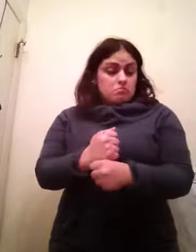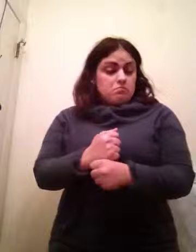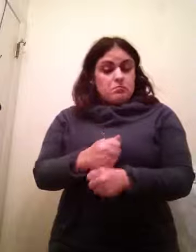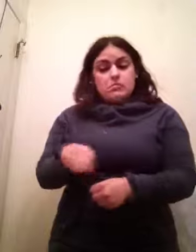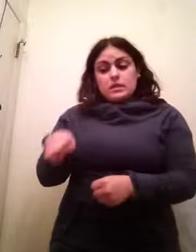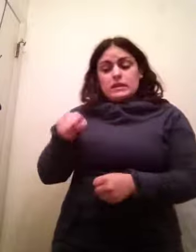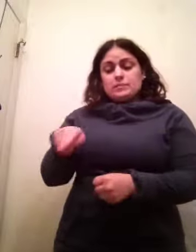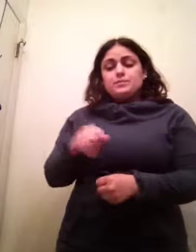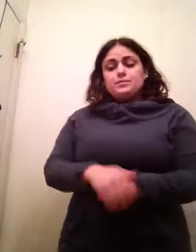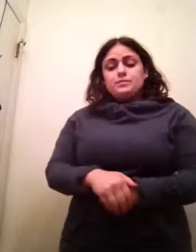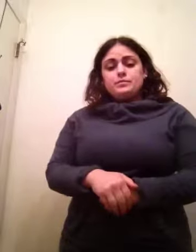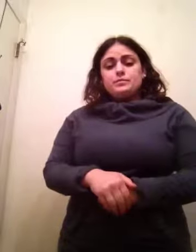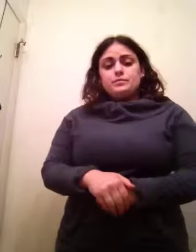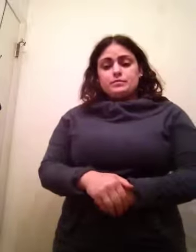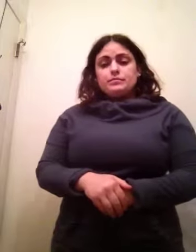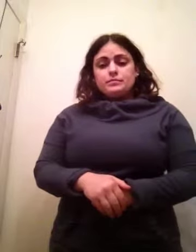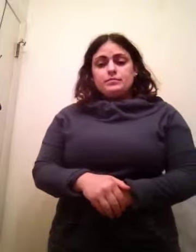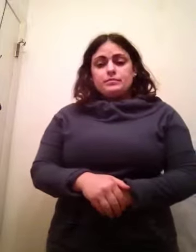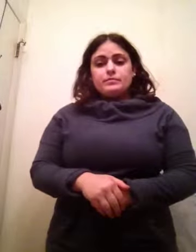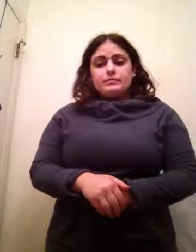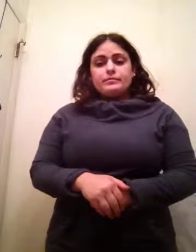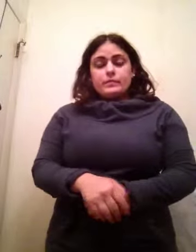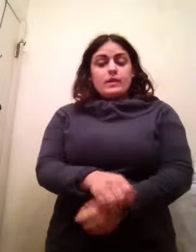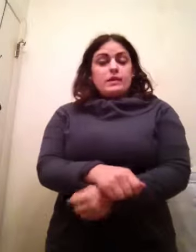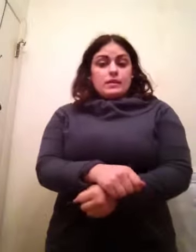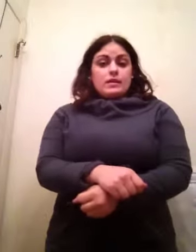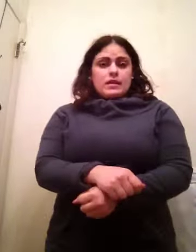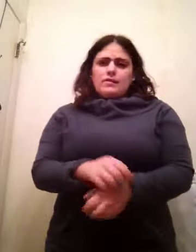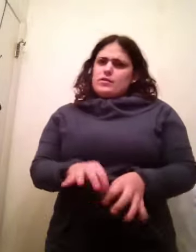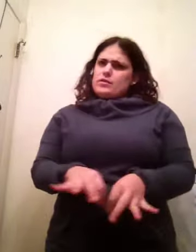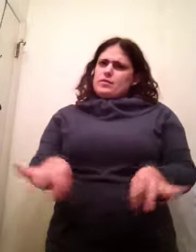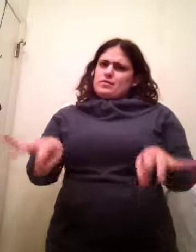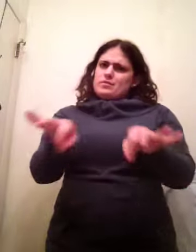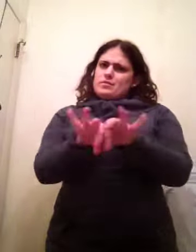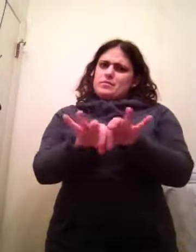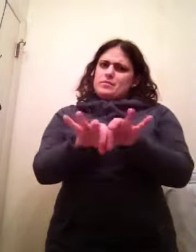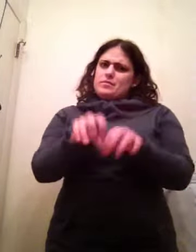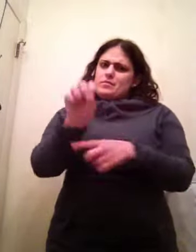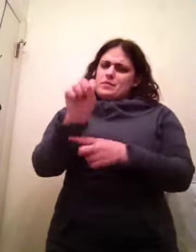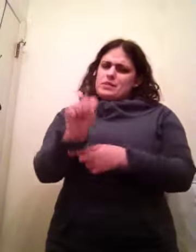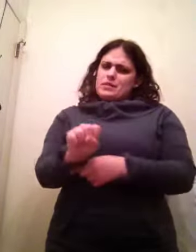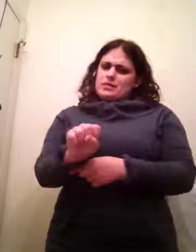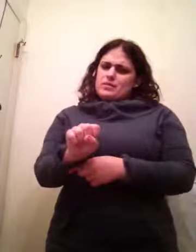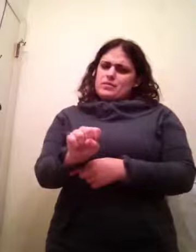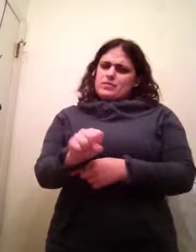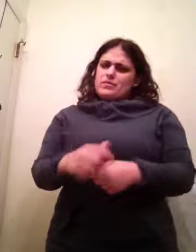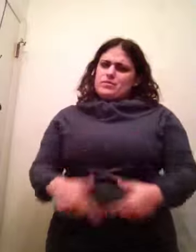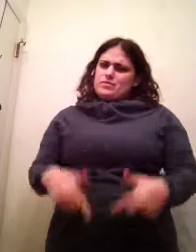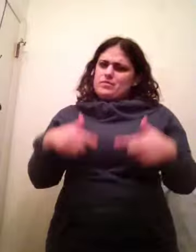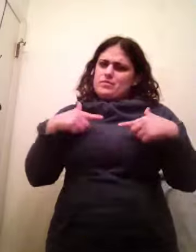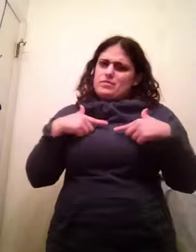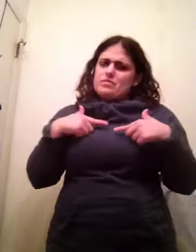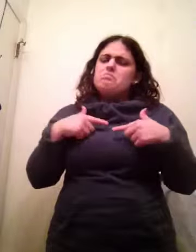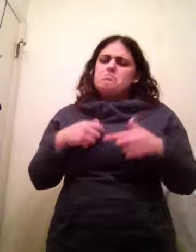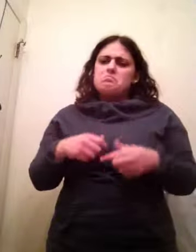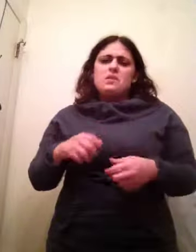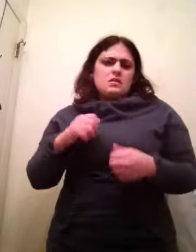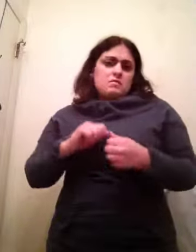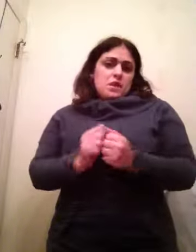produced the slaves did, you bet. So the slaves were important to the way of life of the South. They were important to the way of life for the South. Anything else